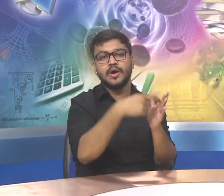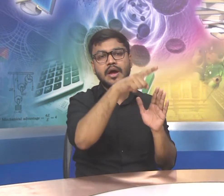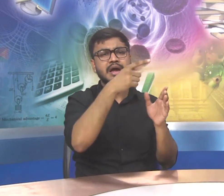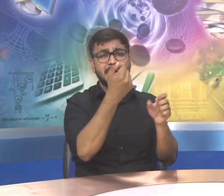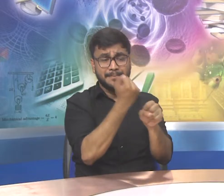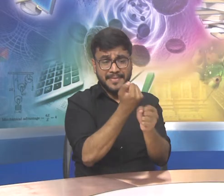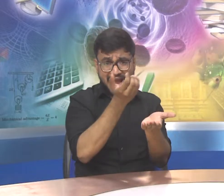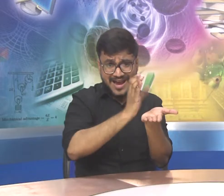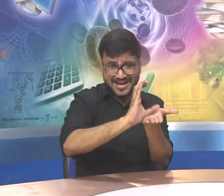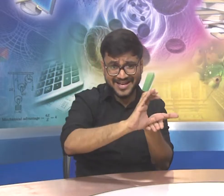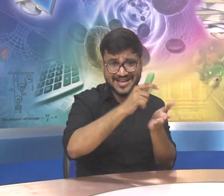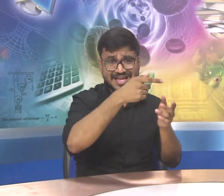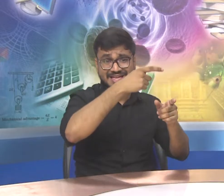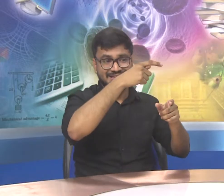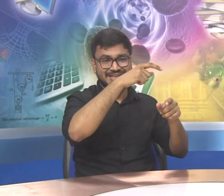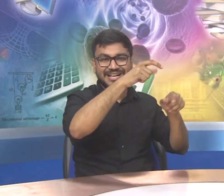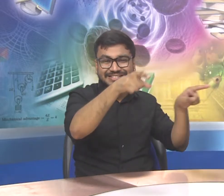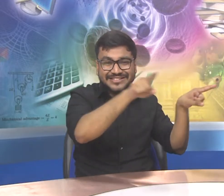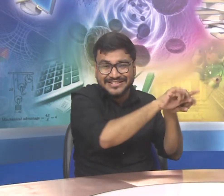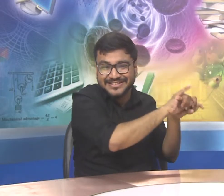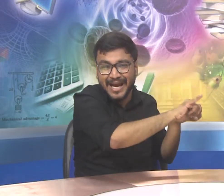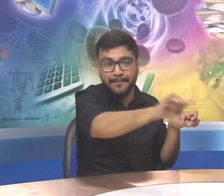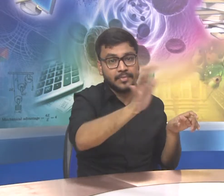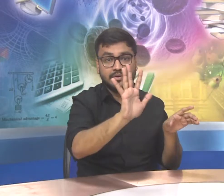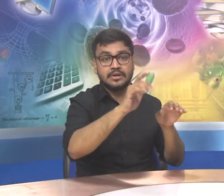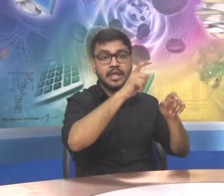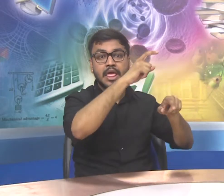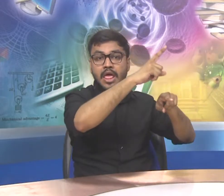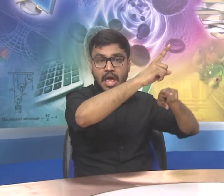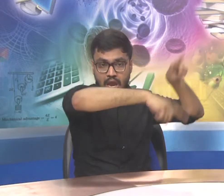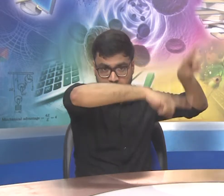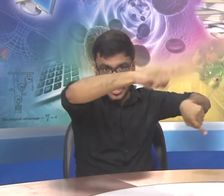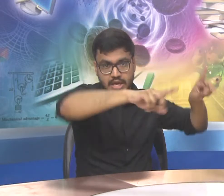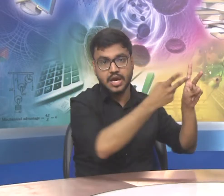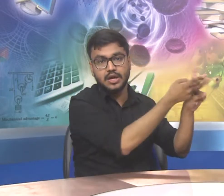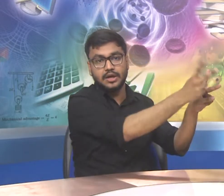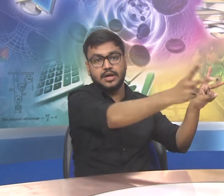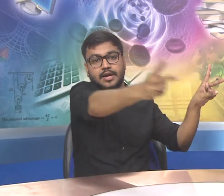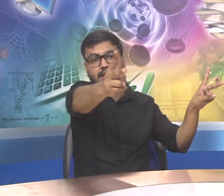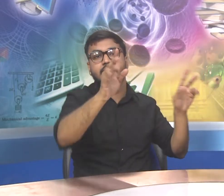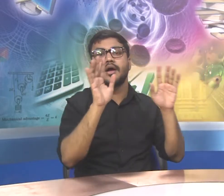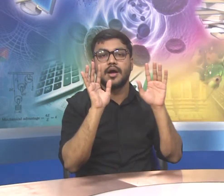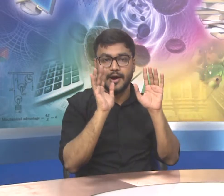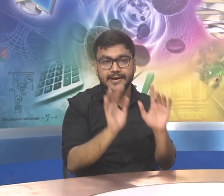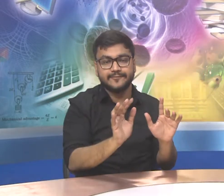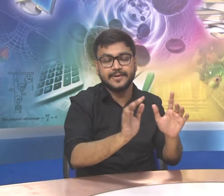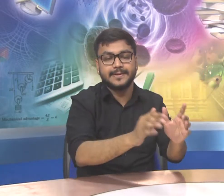Thus, deposit with the bank grow along with the interest earned.